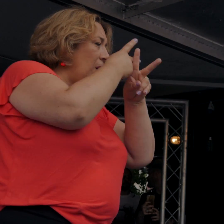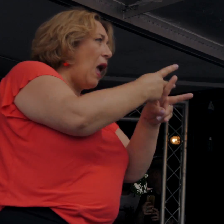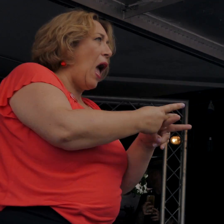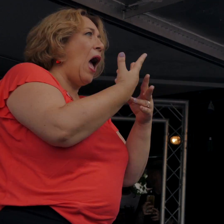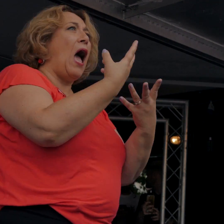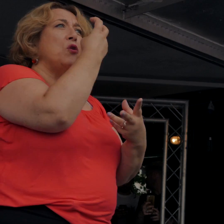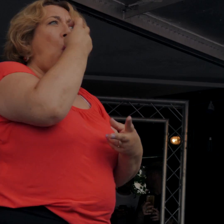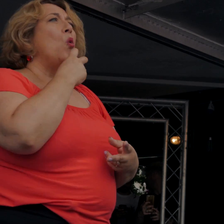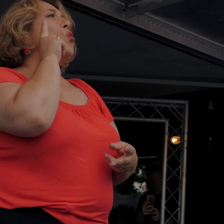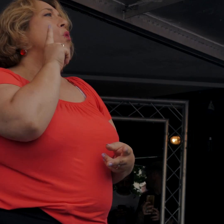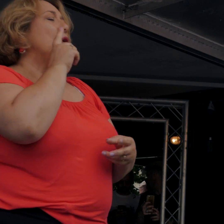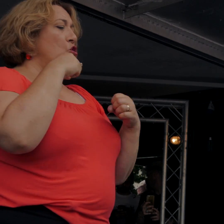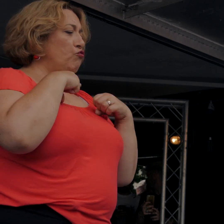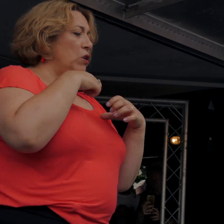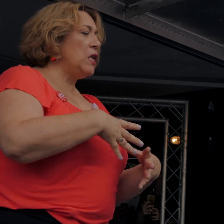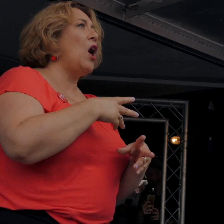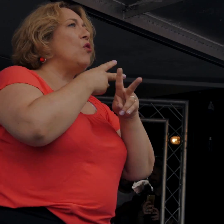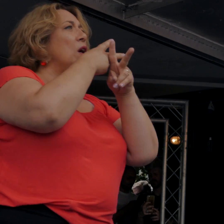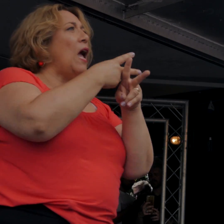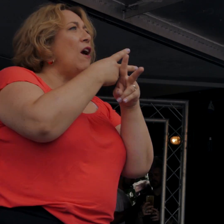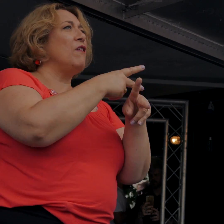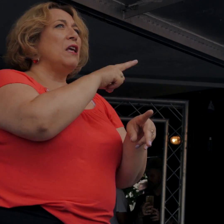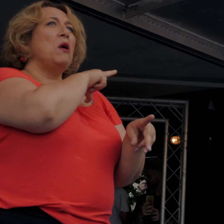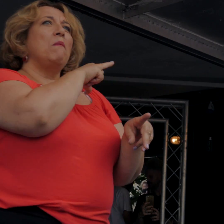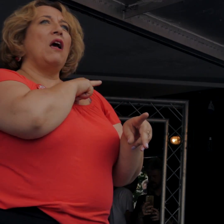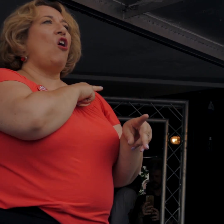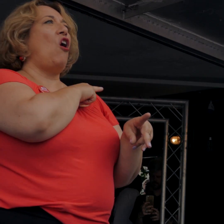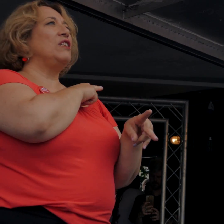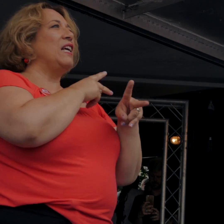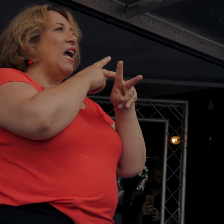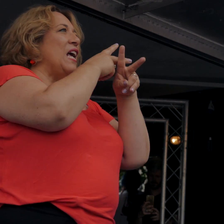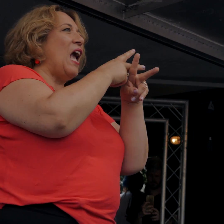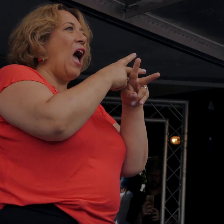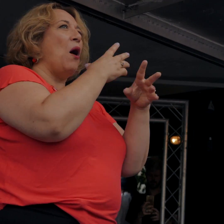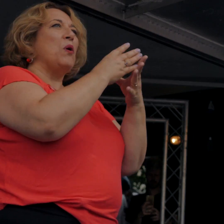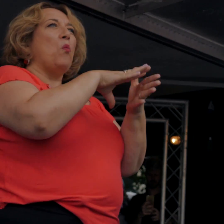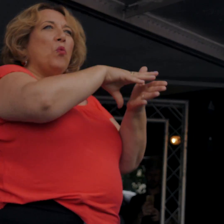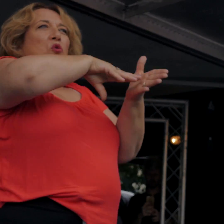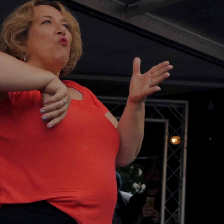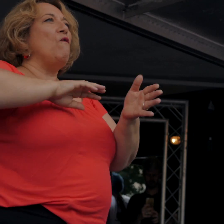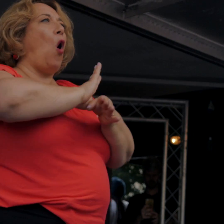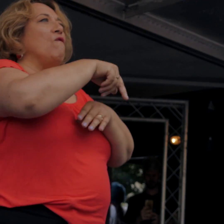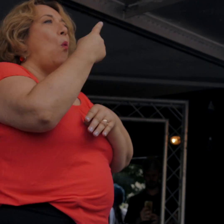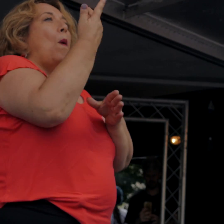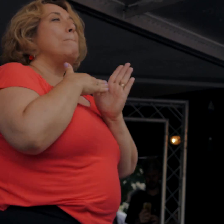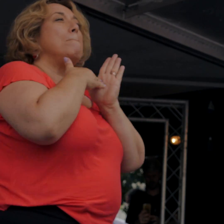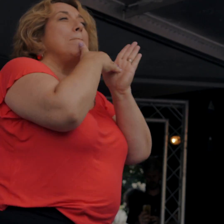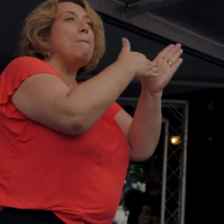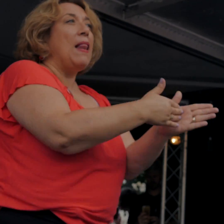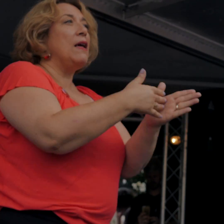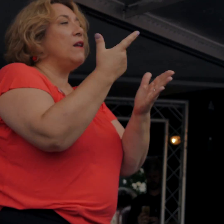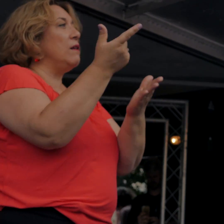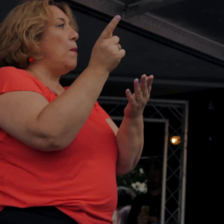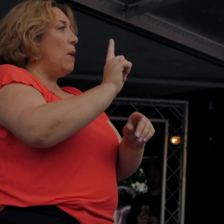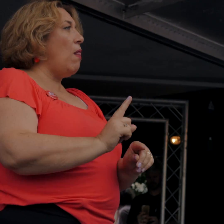who've retired and who are caring because care has been withdrawn from over 1 million of our fellow citizens.